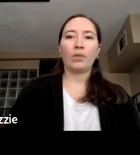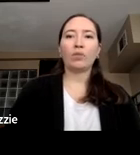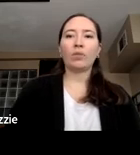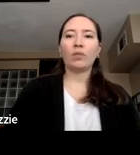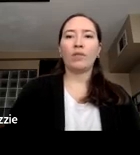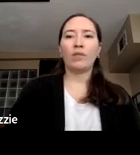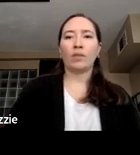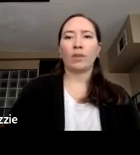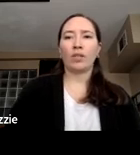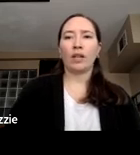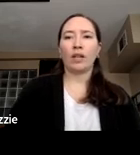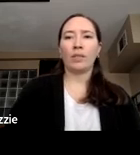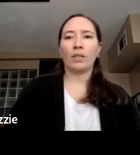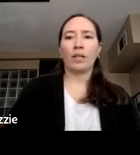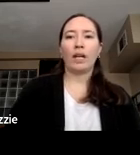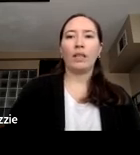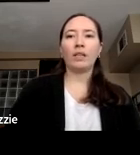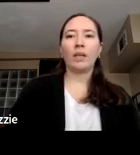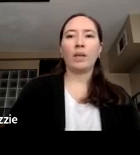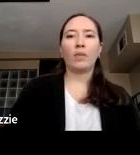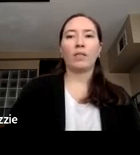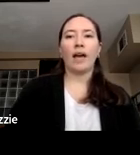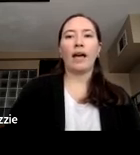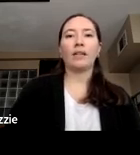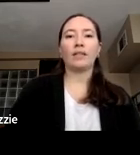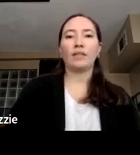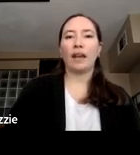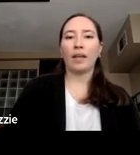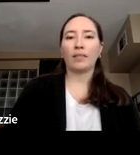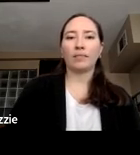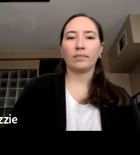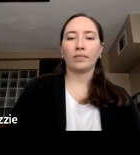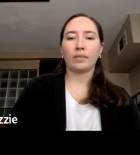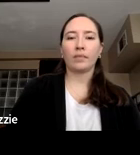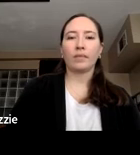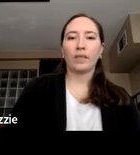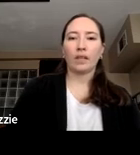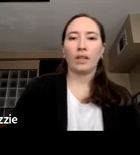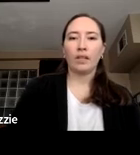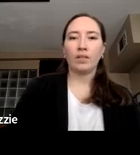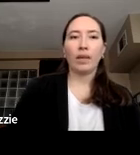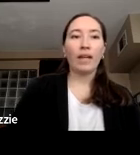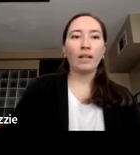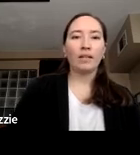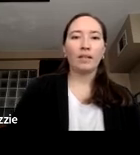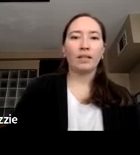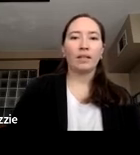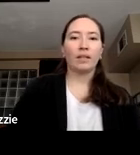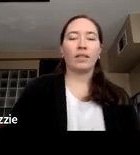So I would scroll down for the question types, and this time I want to add timing. So